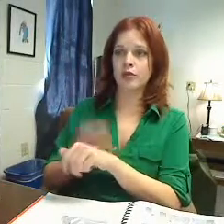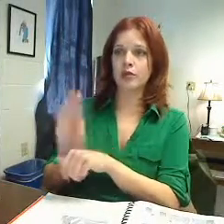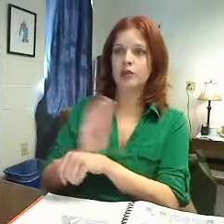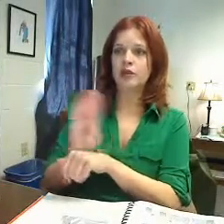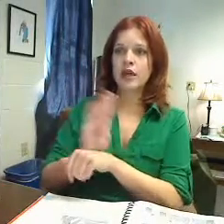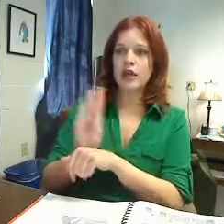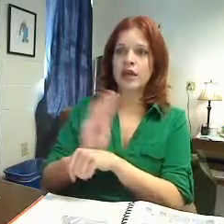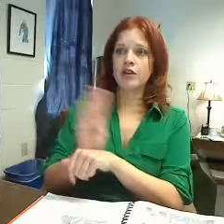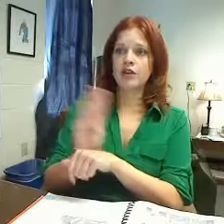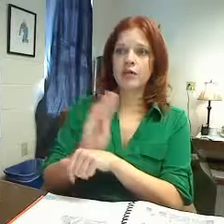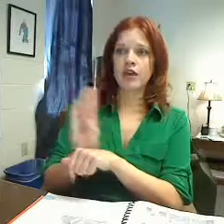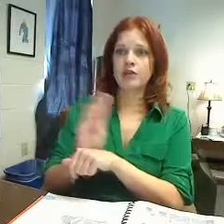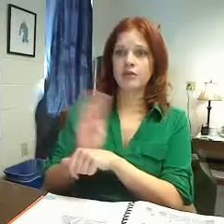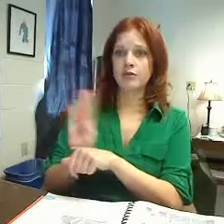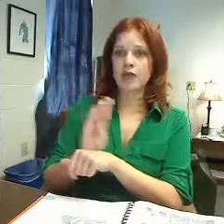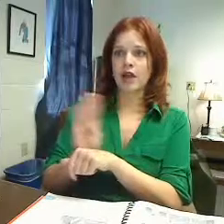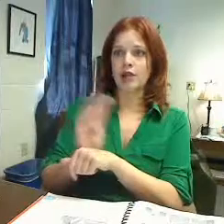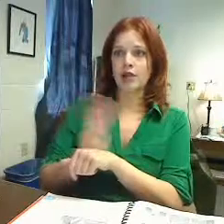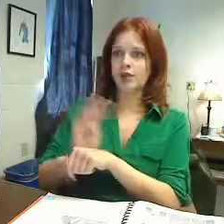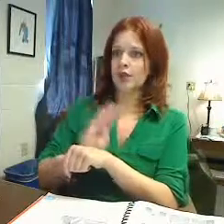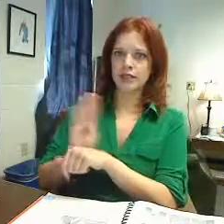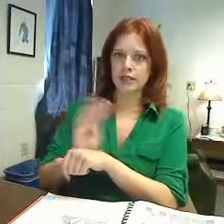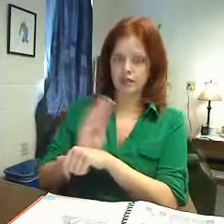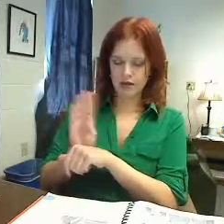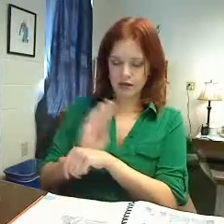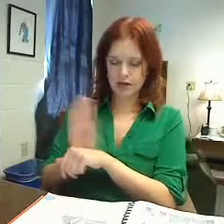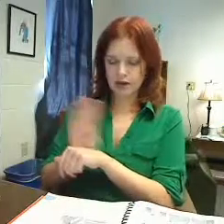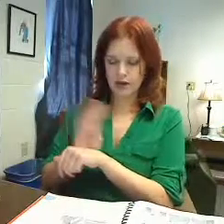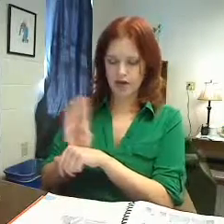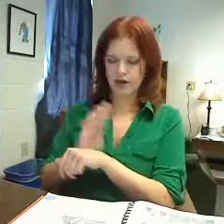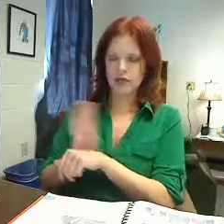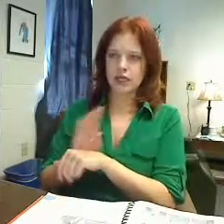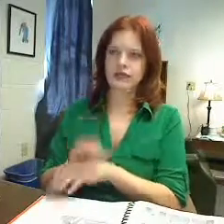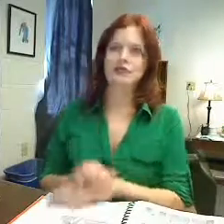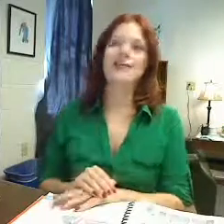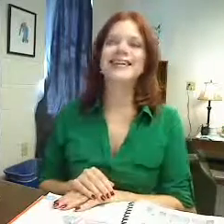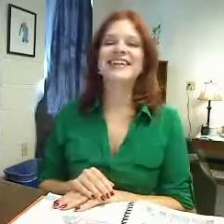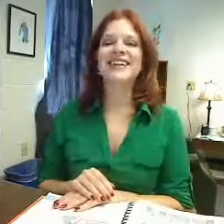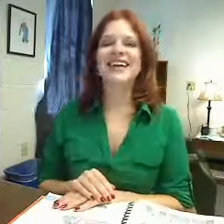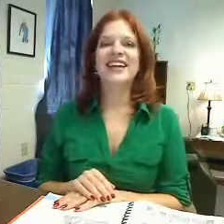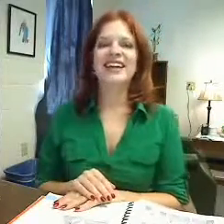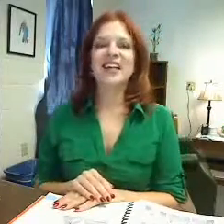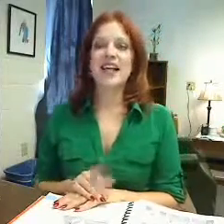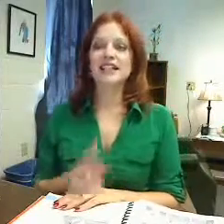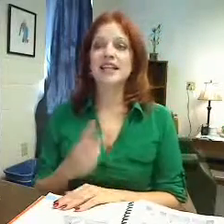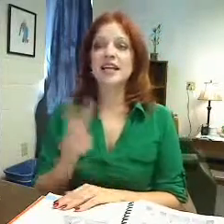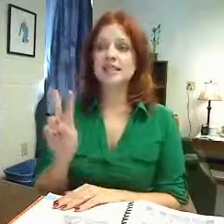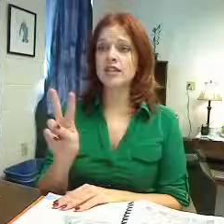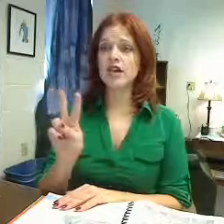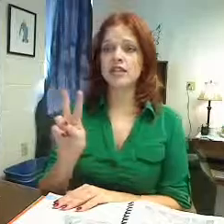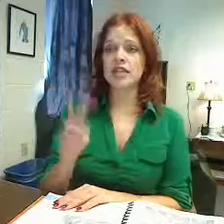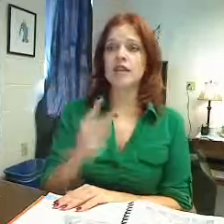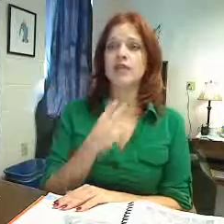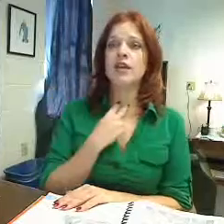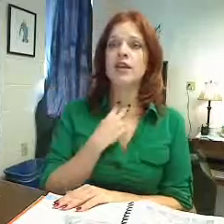in the middle, and your dominant hand is going to move back and forth. Very busy. Your hand has to look very busy. And then the last sign is stuck. You take a V